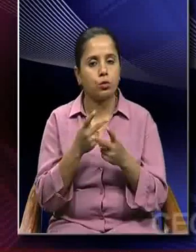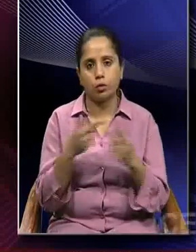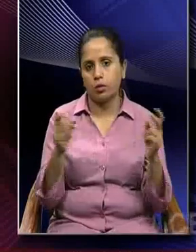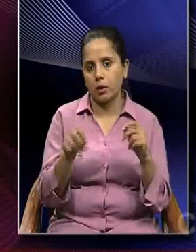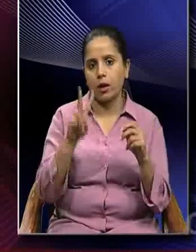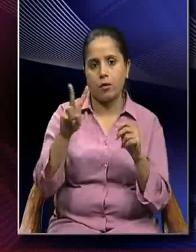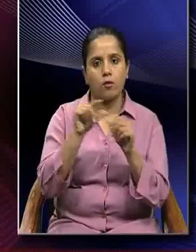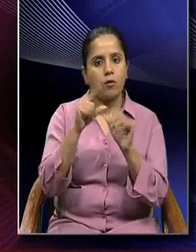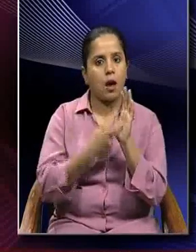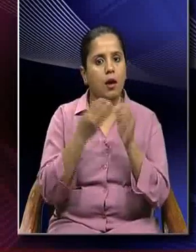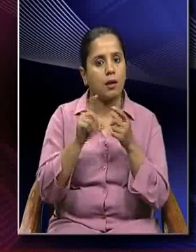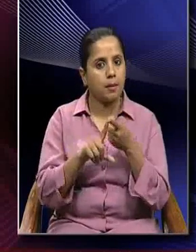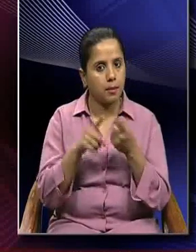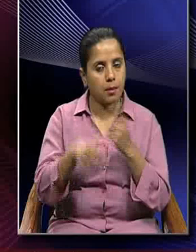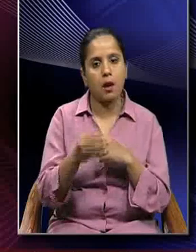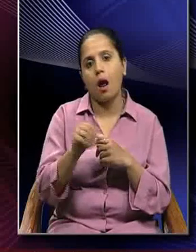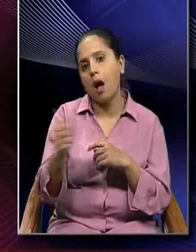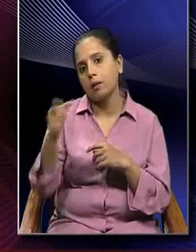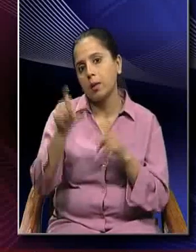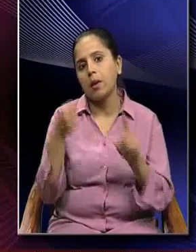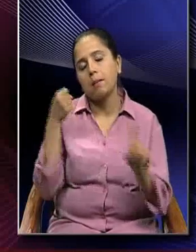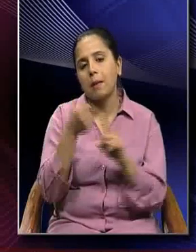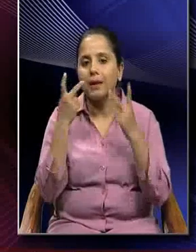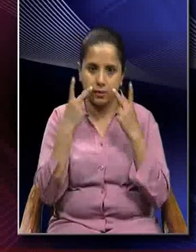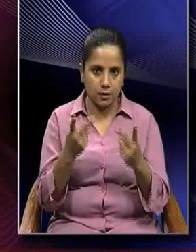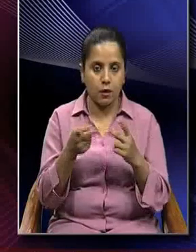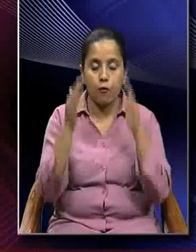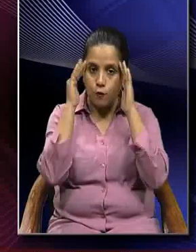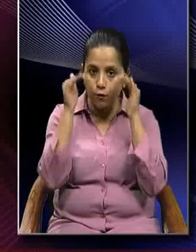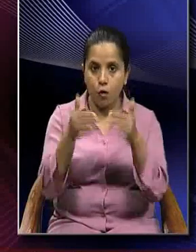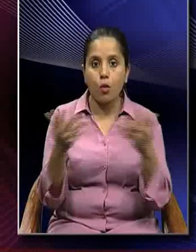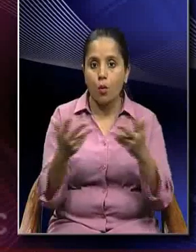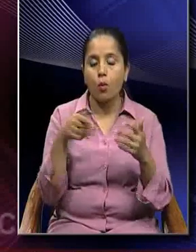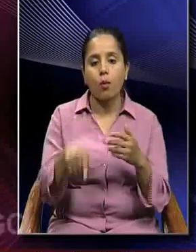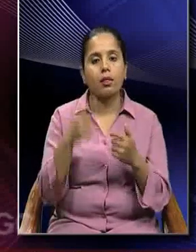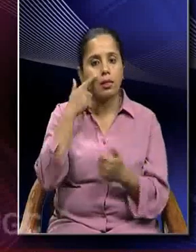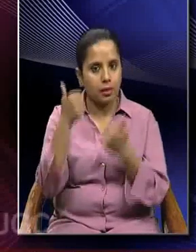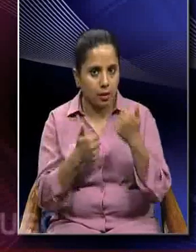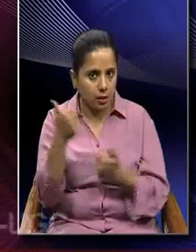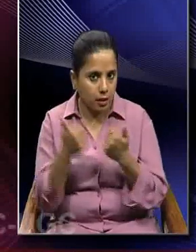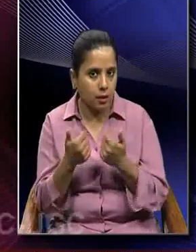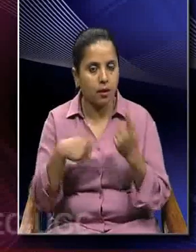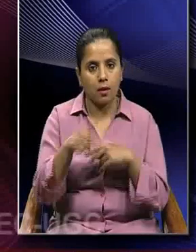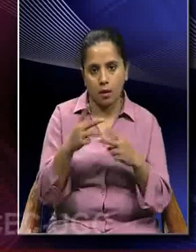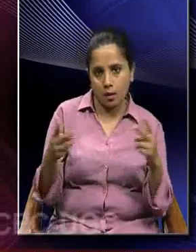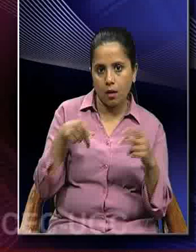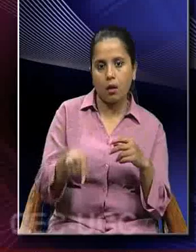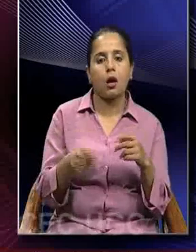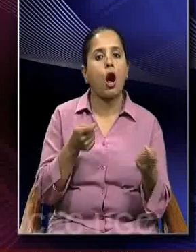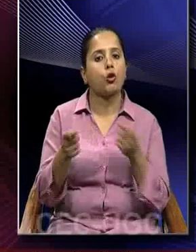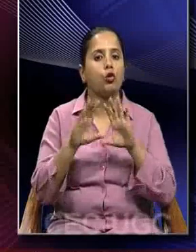to see their impacts on others. So the focus is on conducting experiments, establishing control